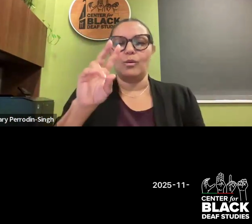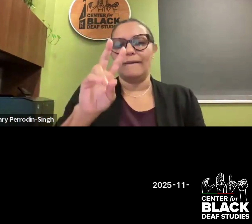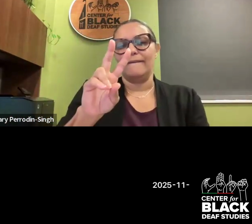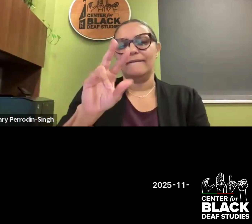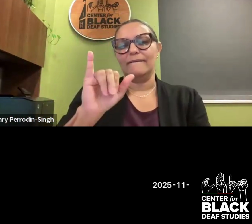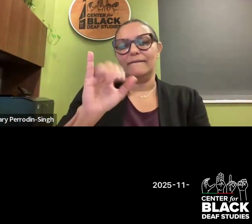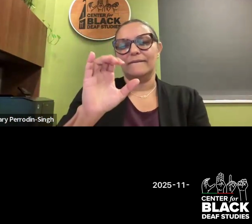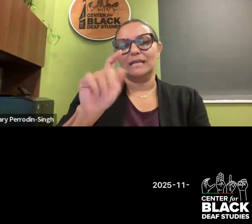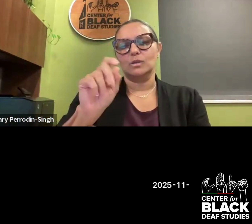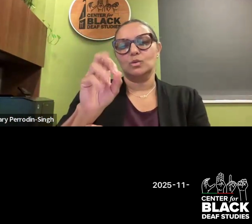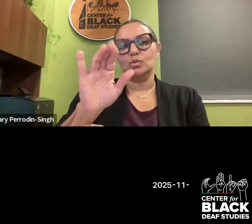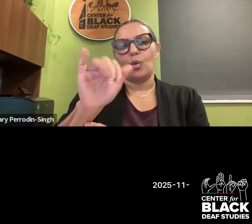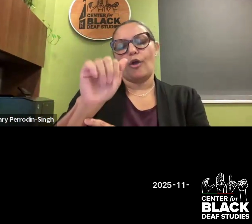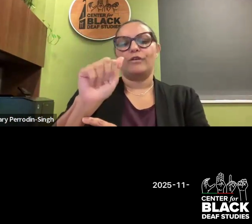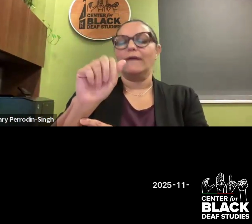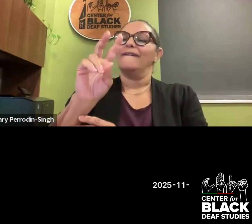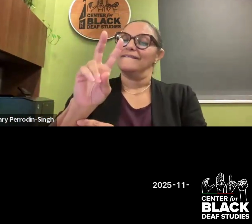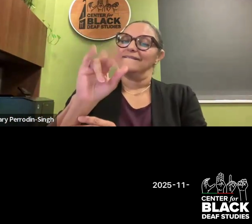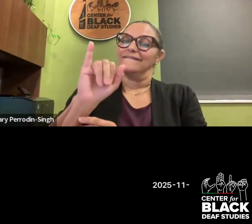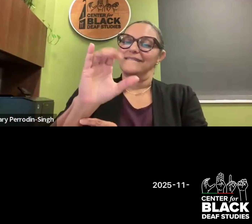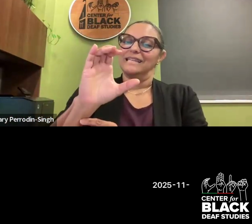So one Black deaf author that I know of is